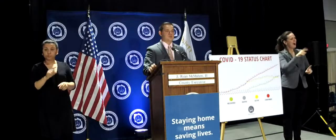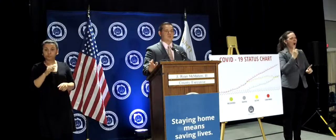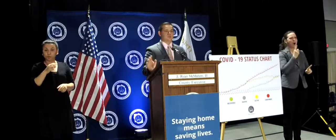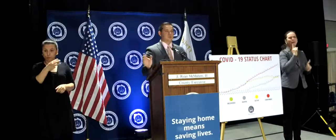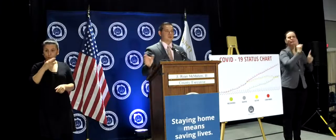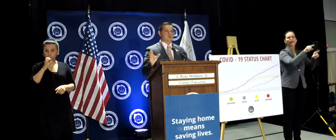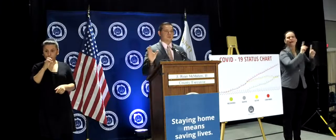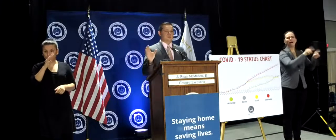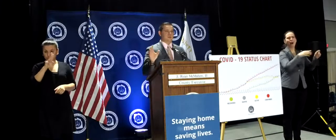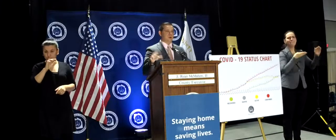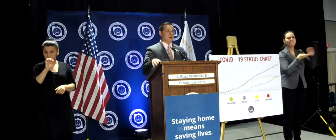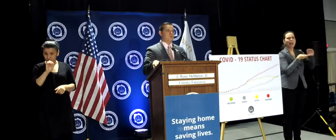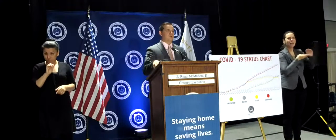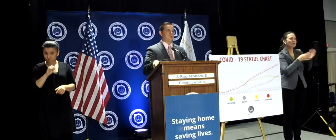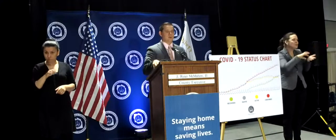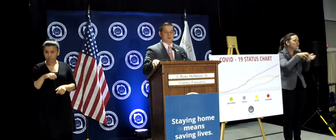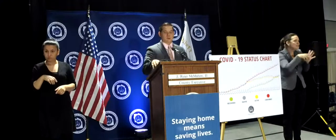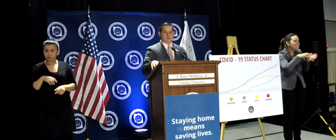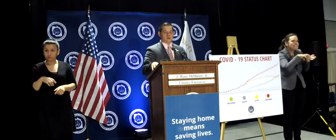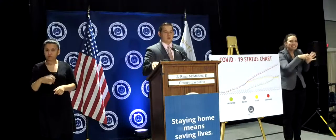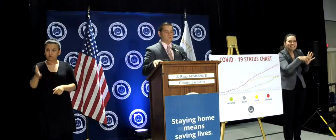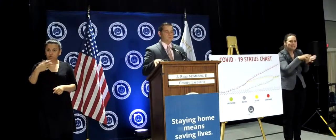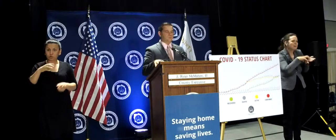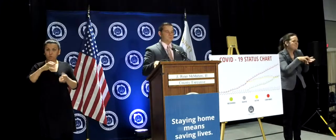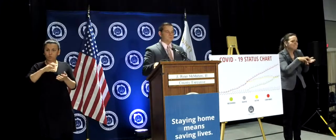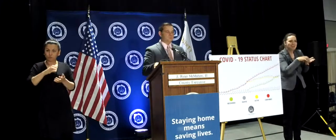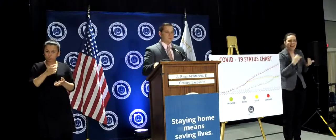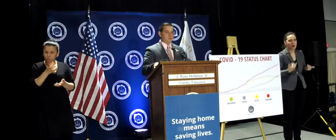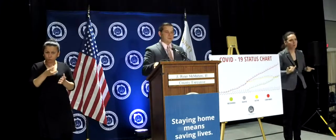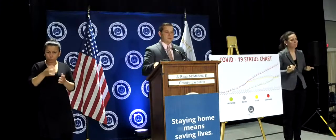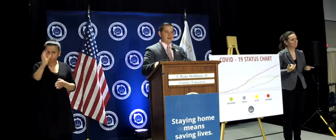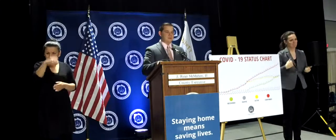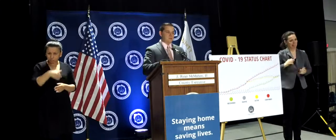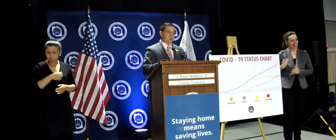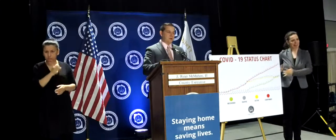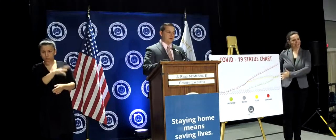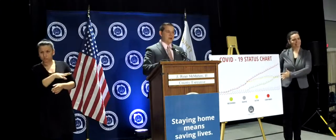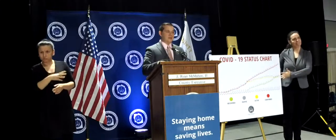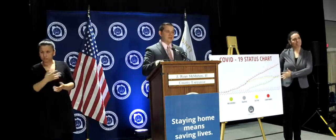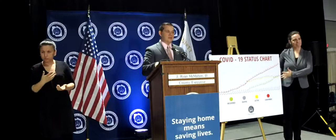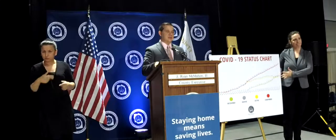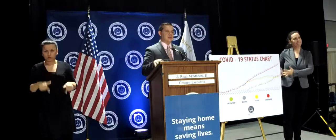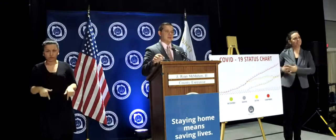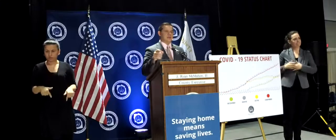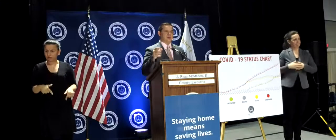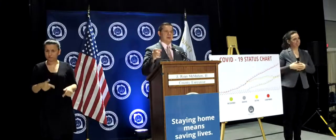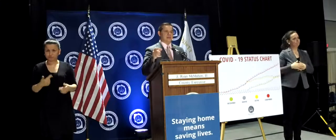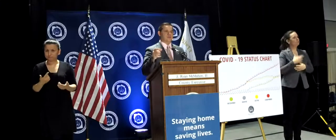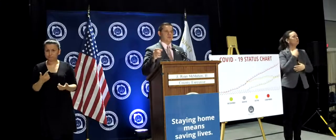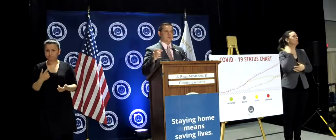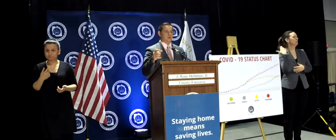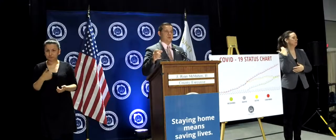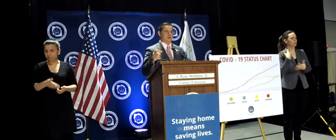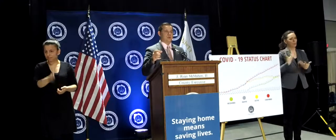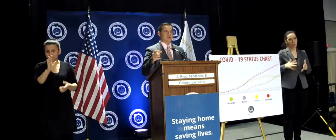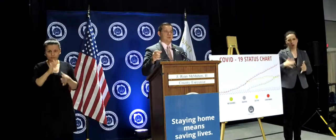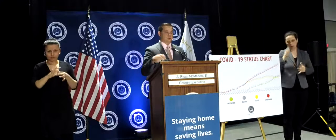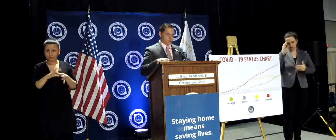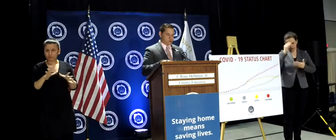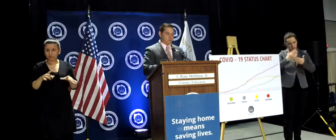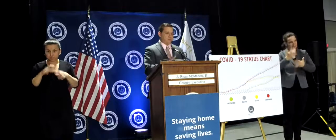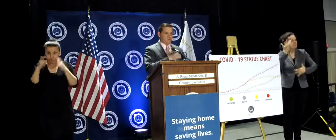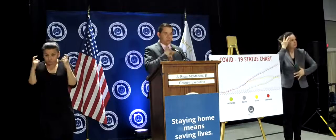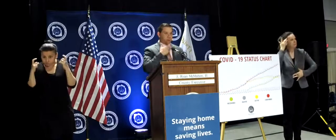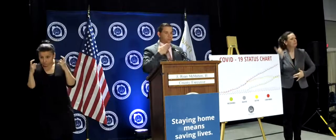There's just too much risk. It makes people uncomfortable. So that's important. I think getting little masks for your kids